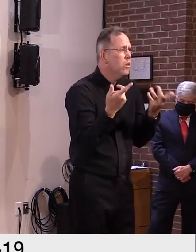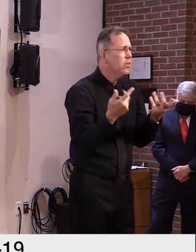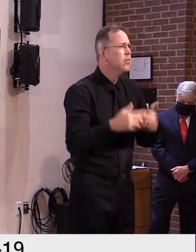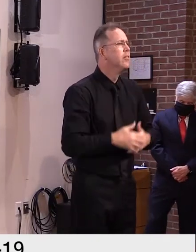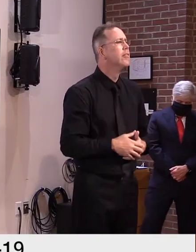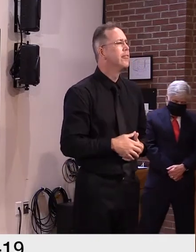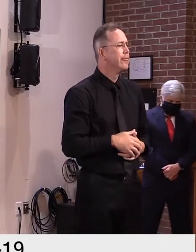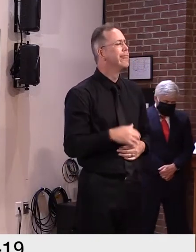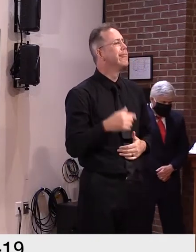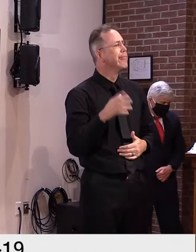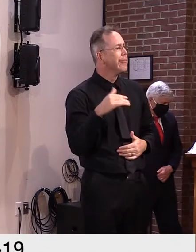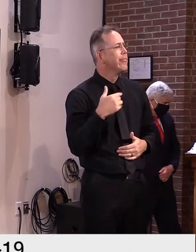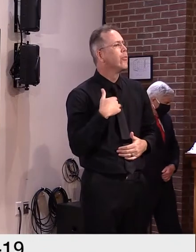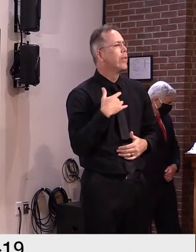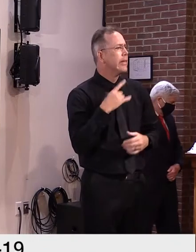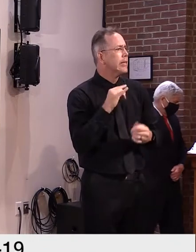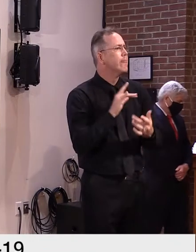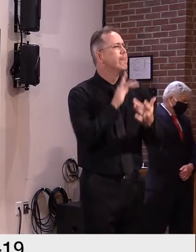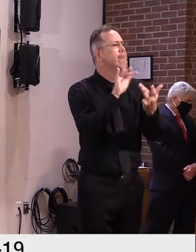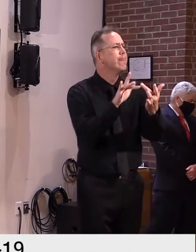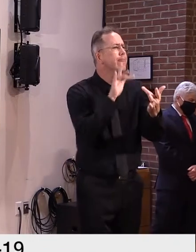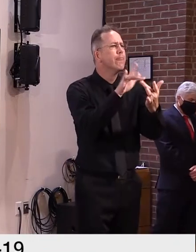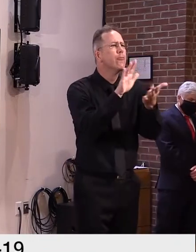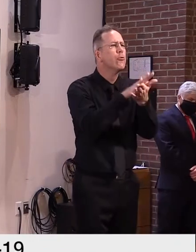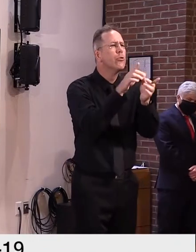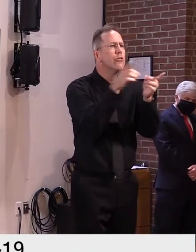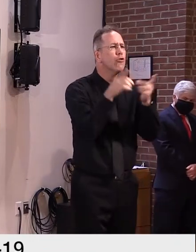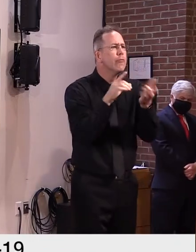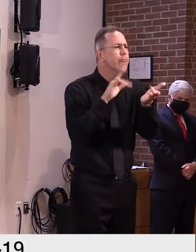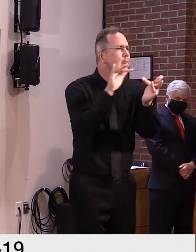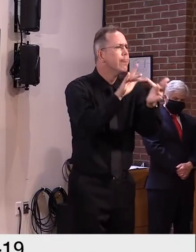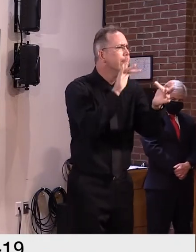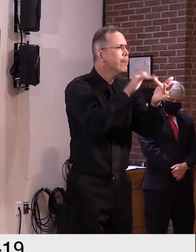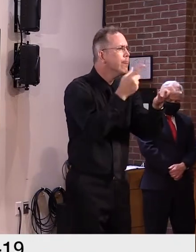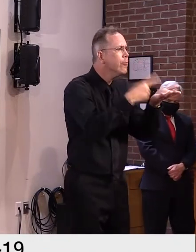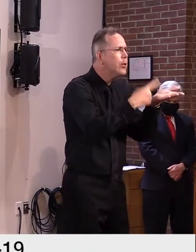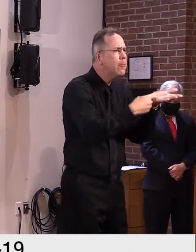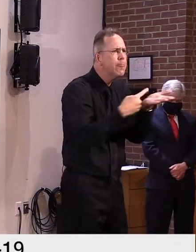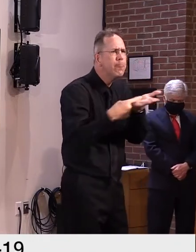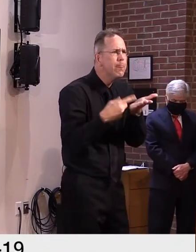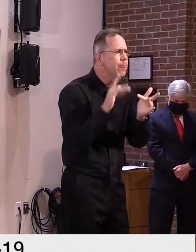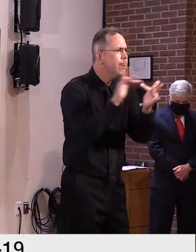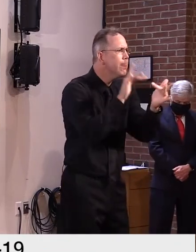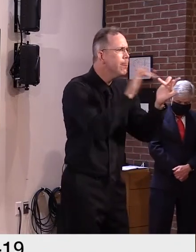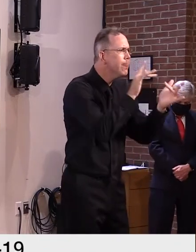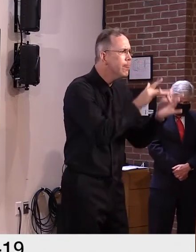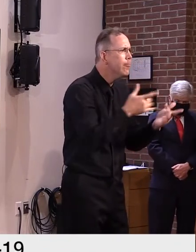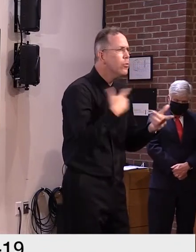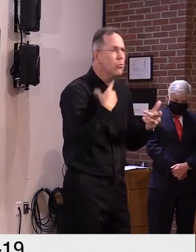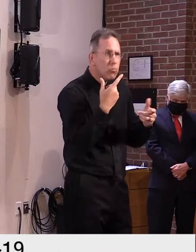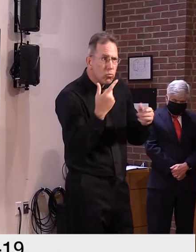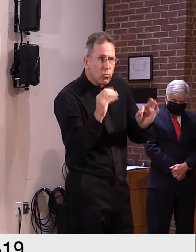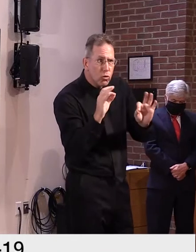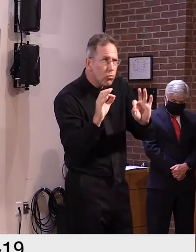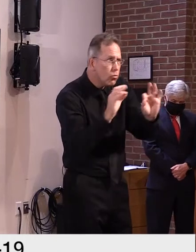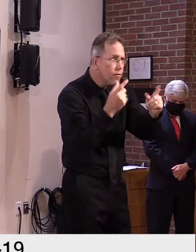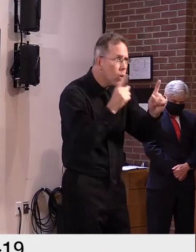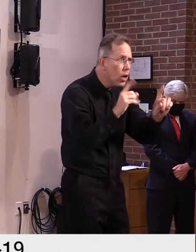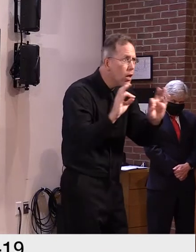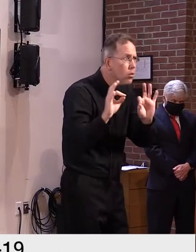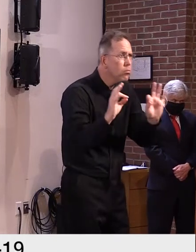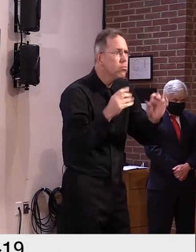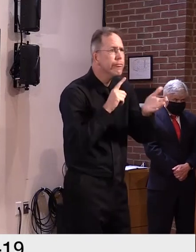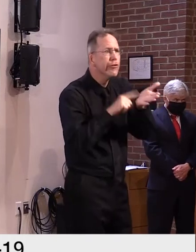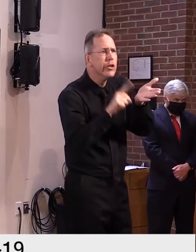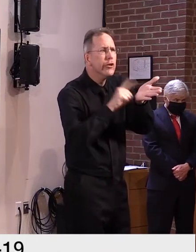know, they're very familiar at this point with the operationalizing the guidance that we've created. So they are very familiar with the ability